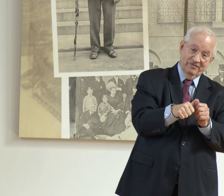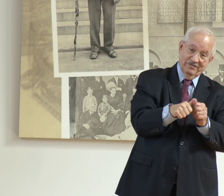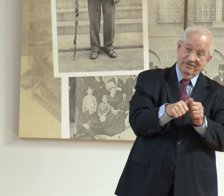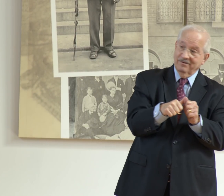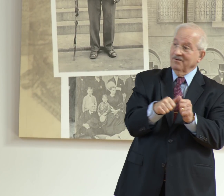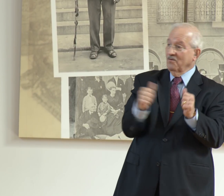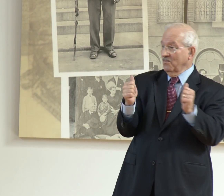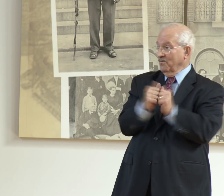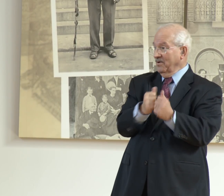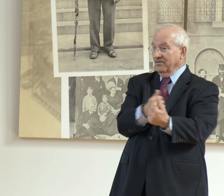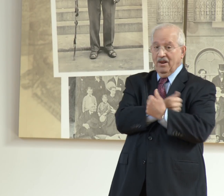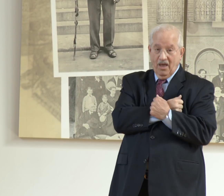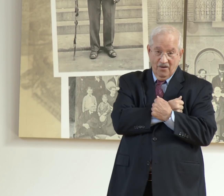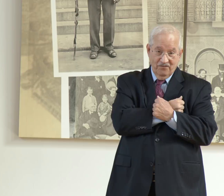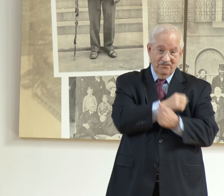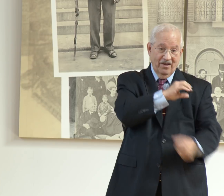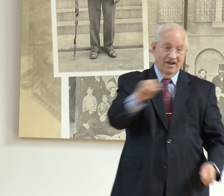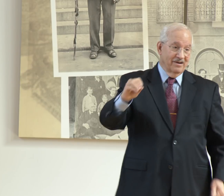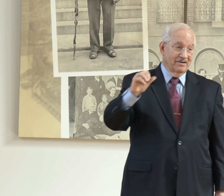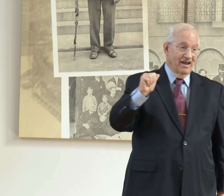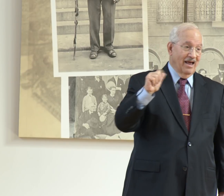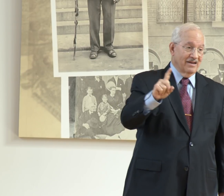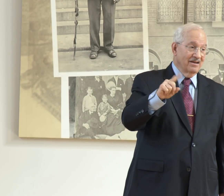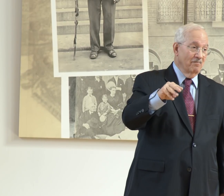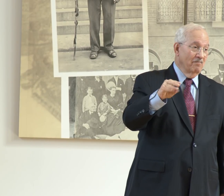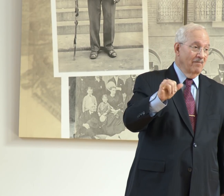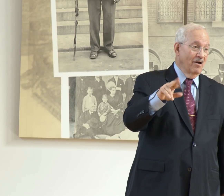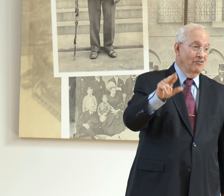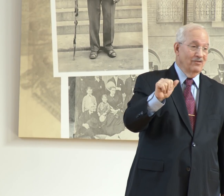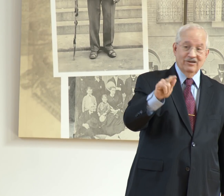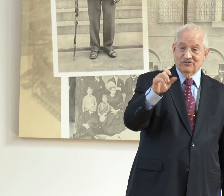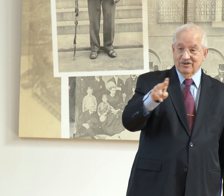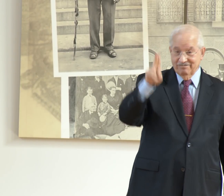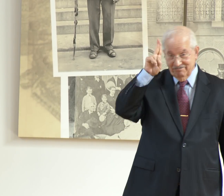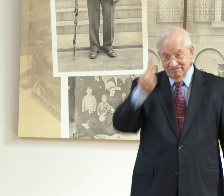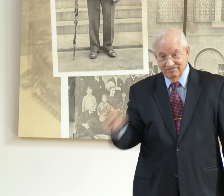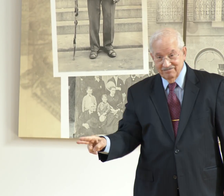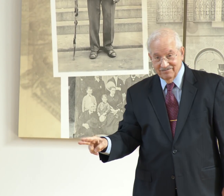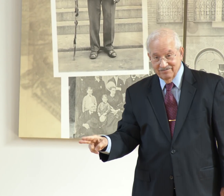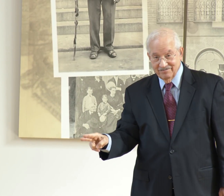Bernard Bragg must be remembered with love and admiration